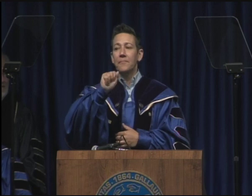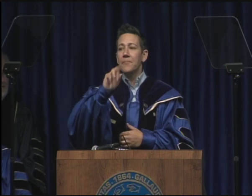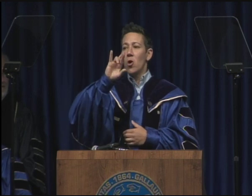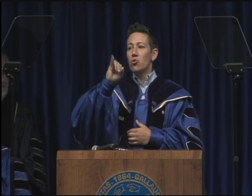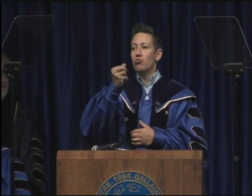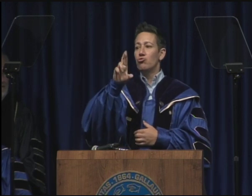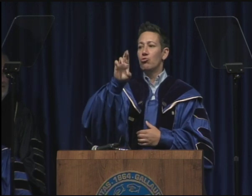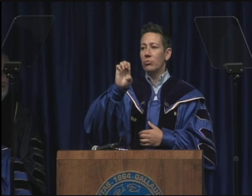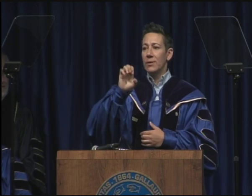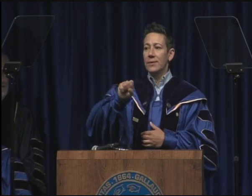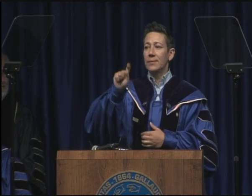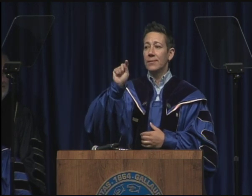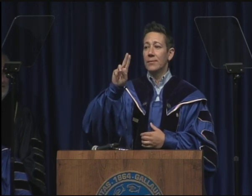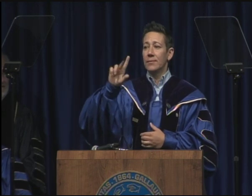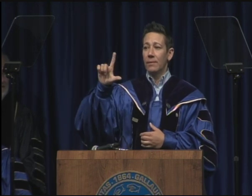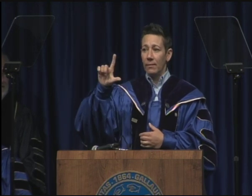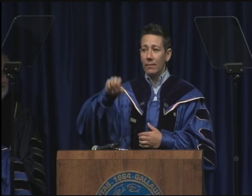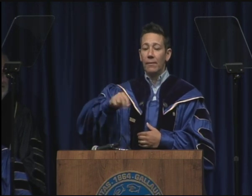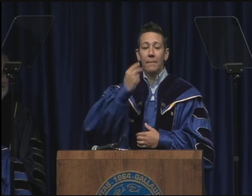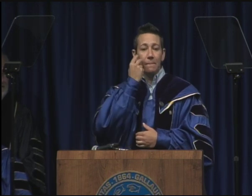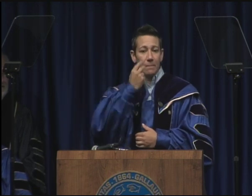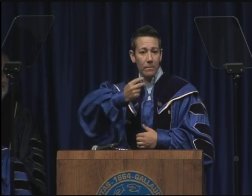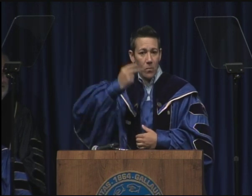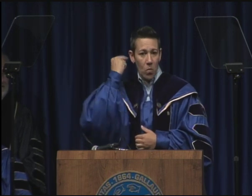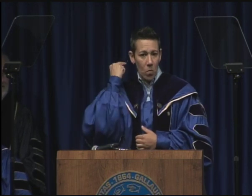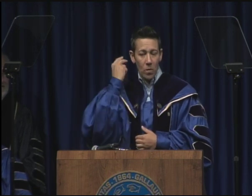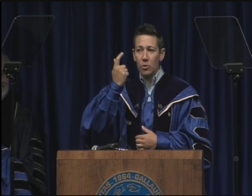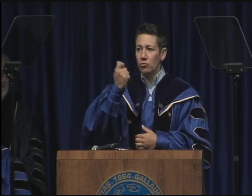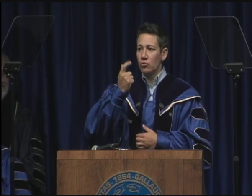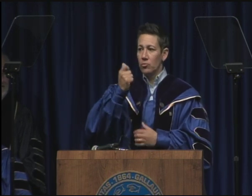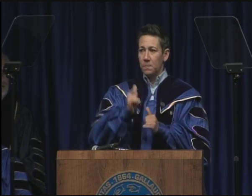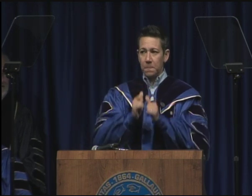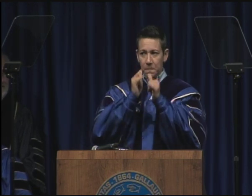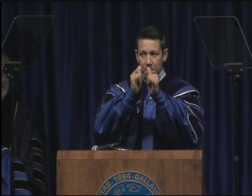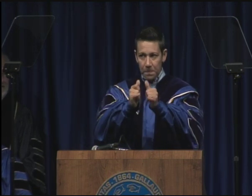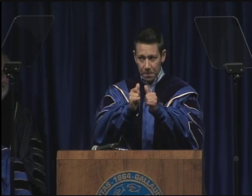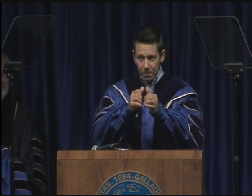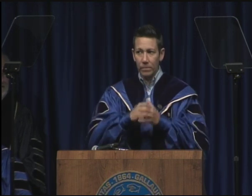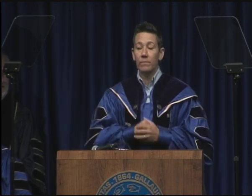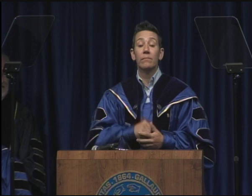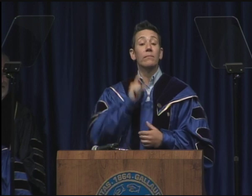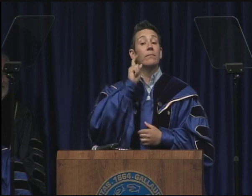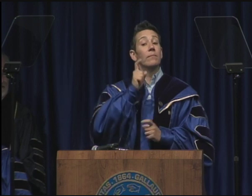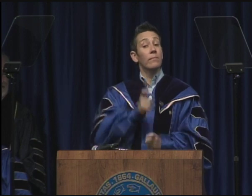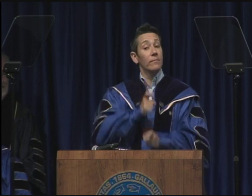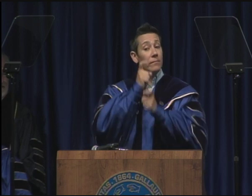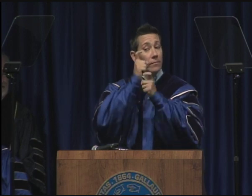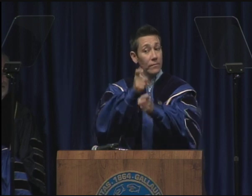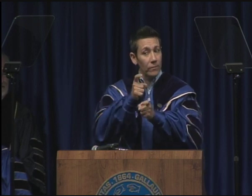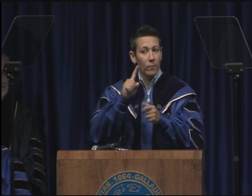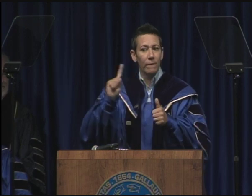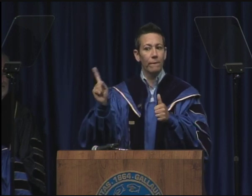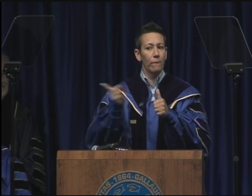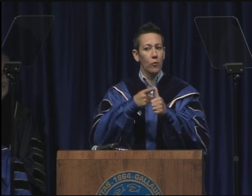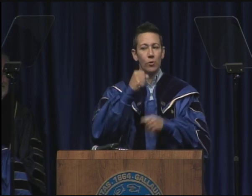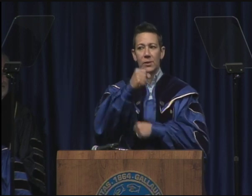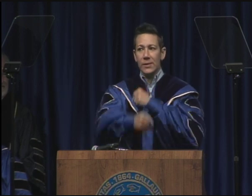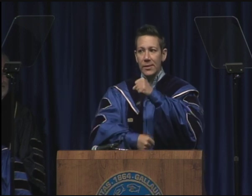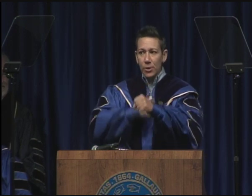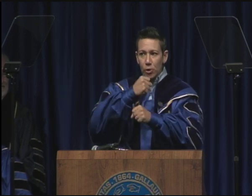Our next award is the Marjorie Stoll Memorial Scholarship Award. This award is presented to a